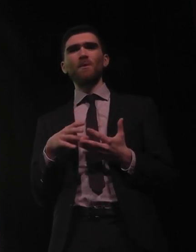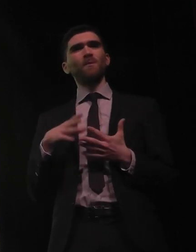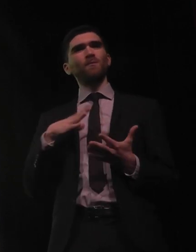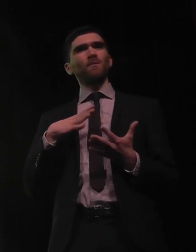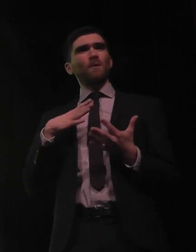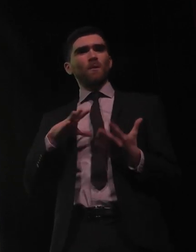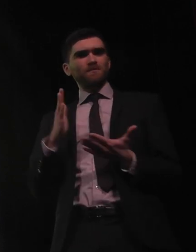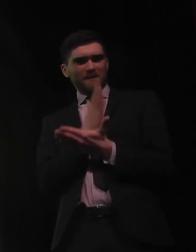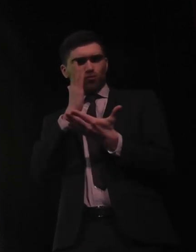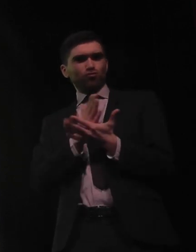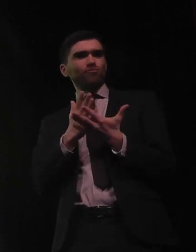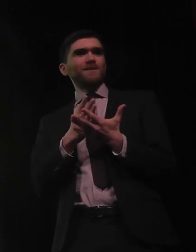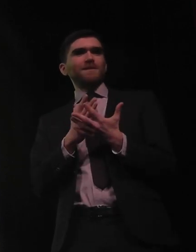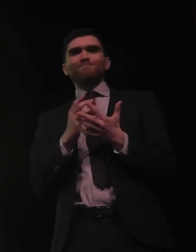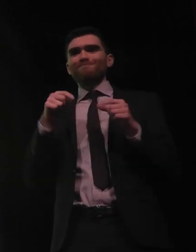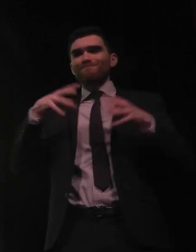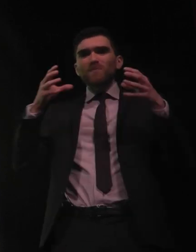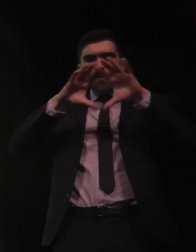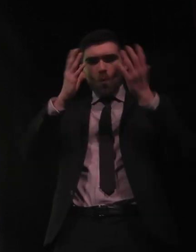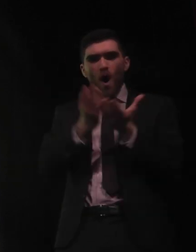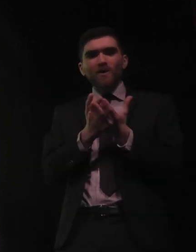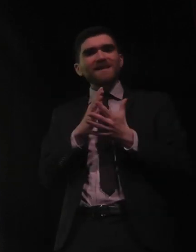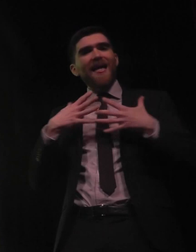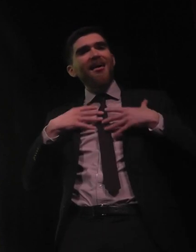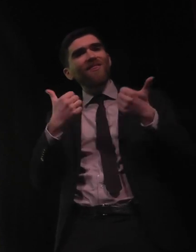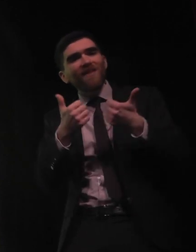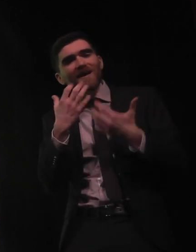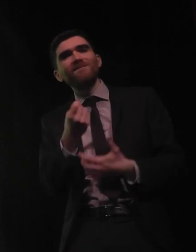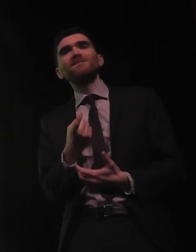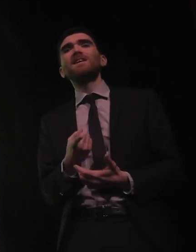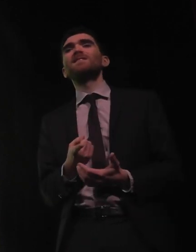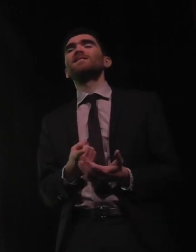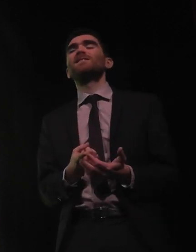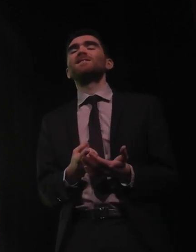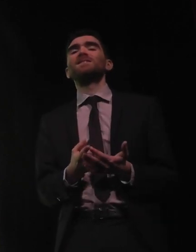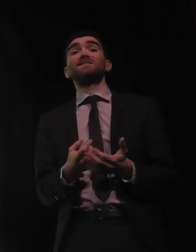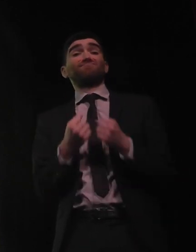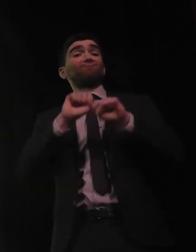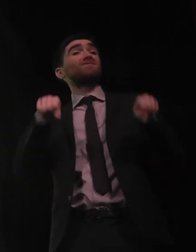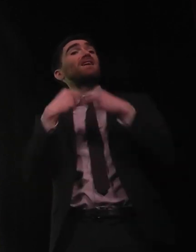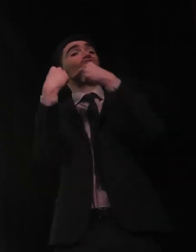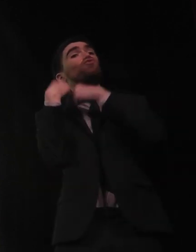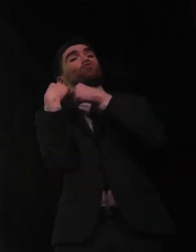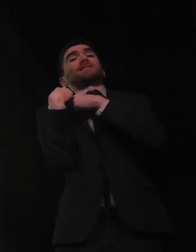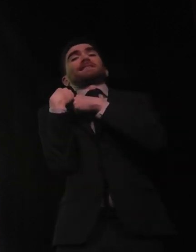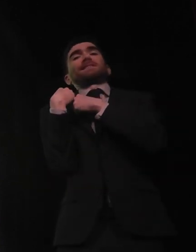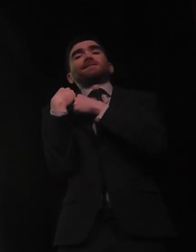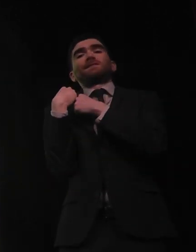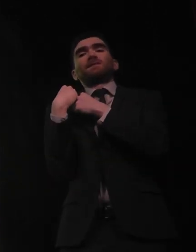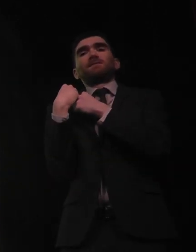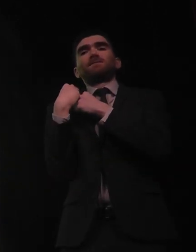planet. Ours is a collective calling. Therein lies our duty. And what kind of leader does it make